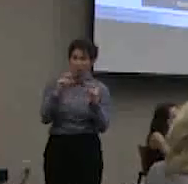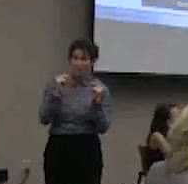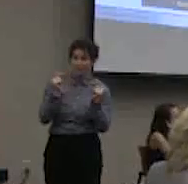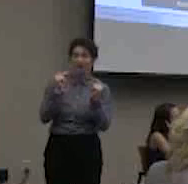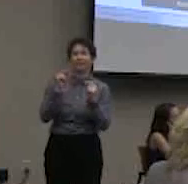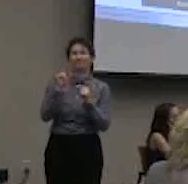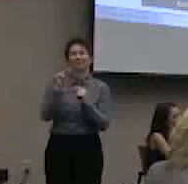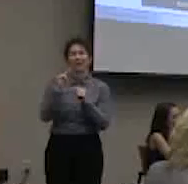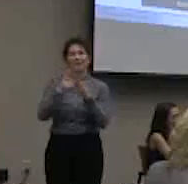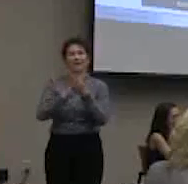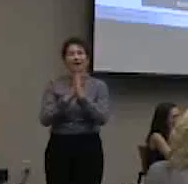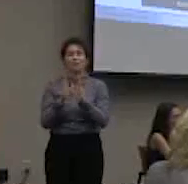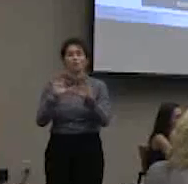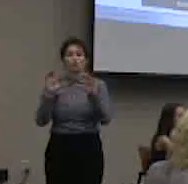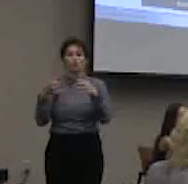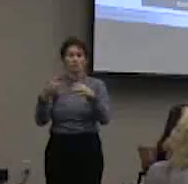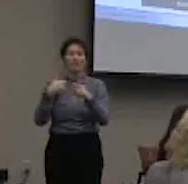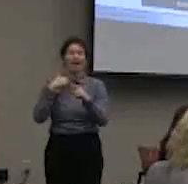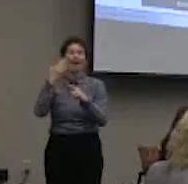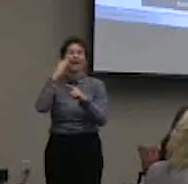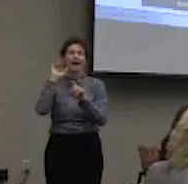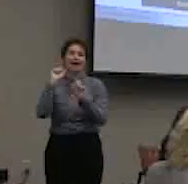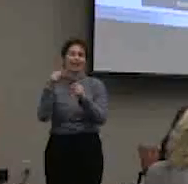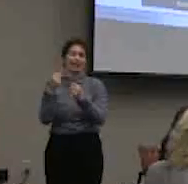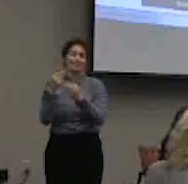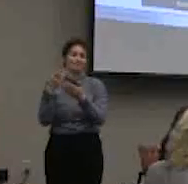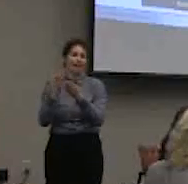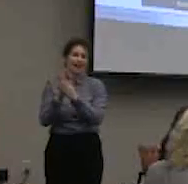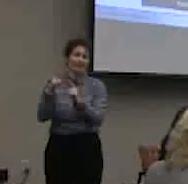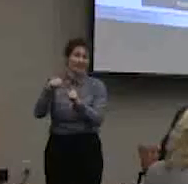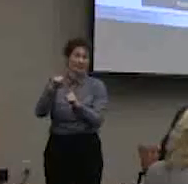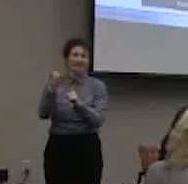know to go to. In the same way that if I had